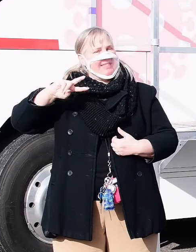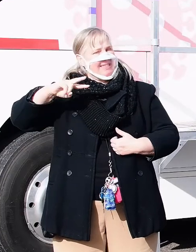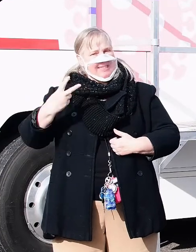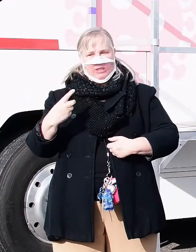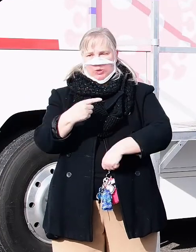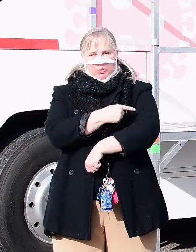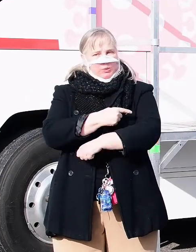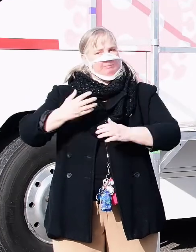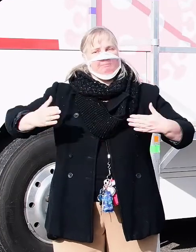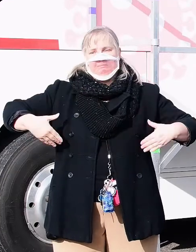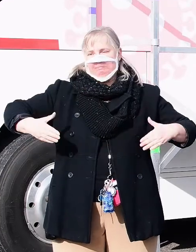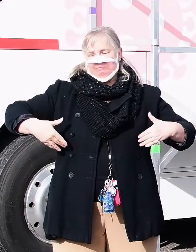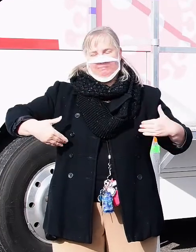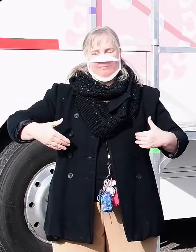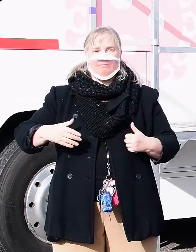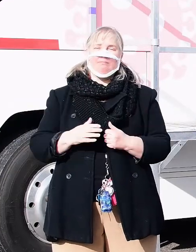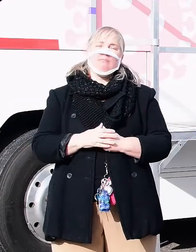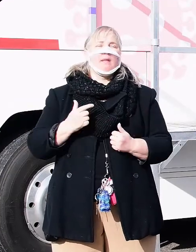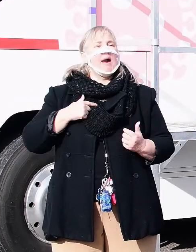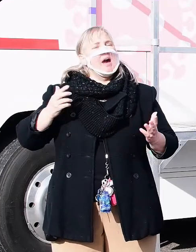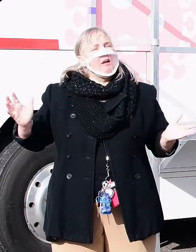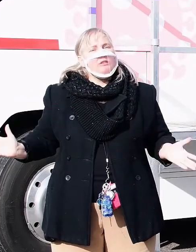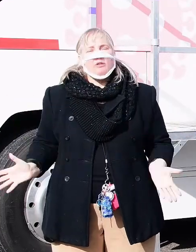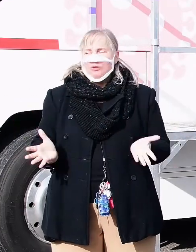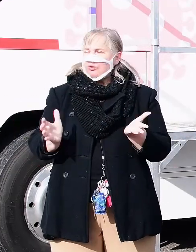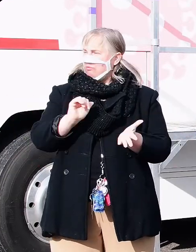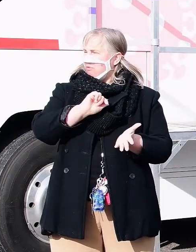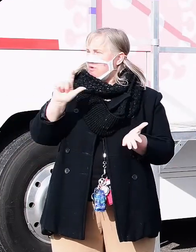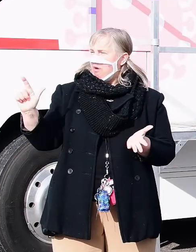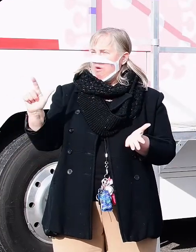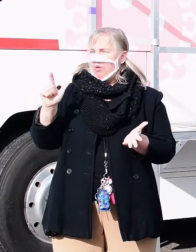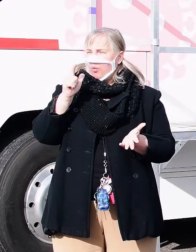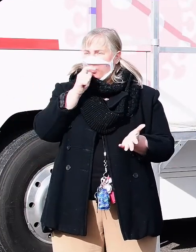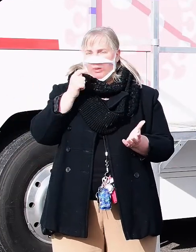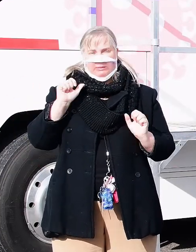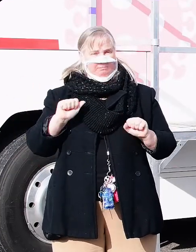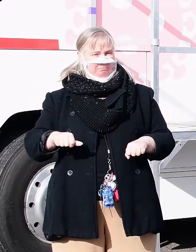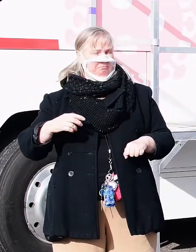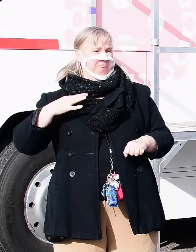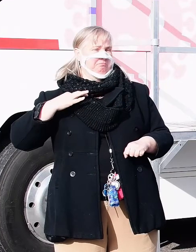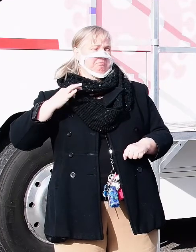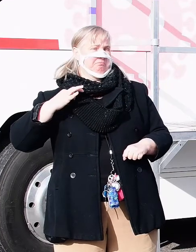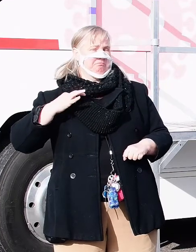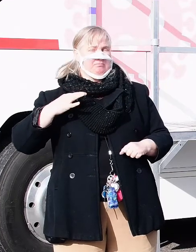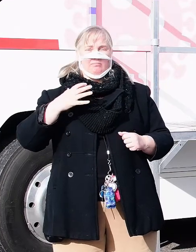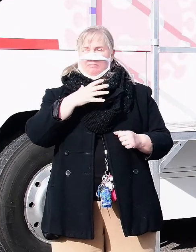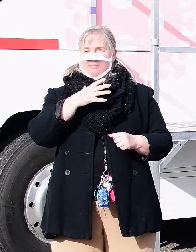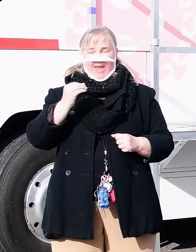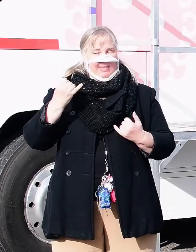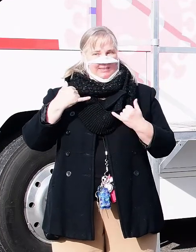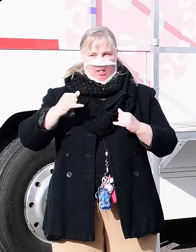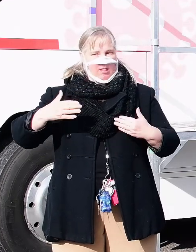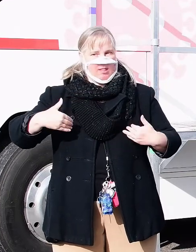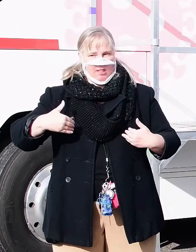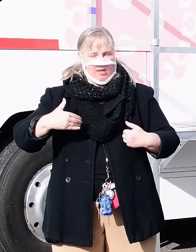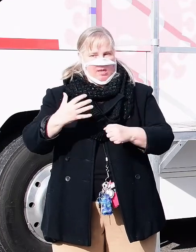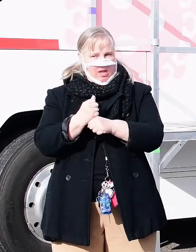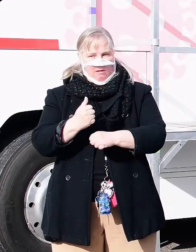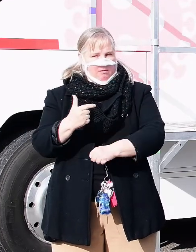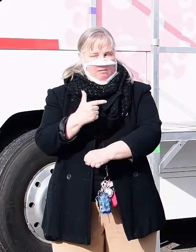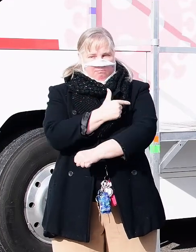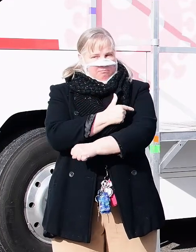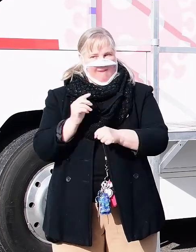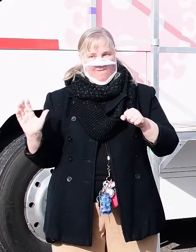dose. I urge all who are eligible and still not received their